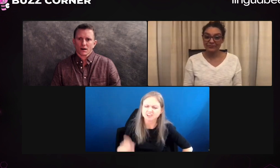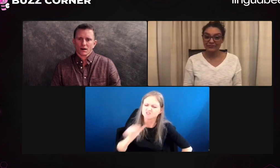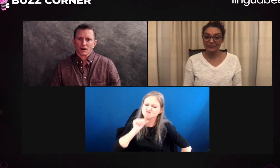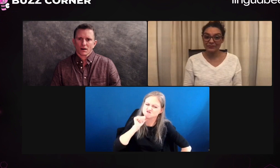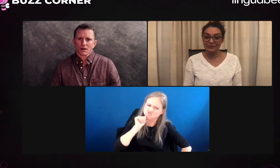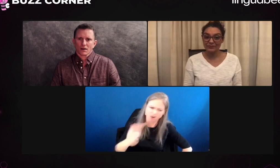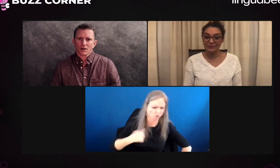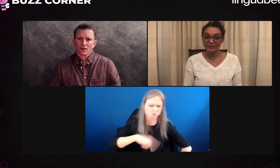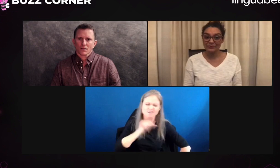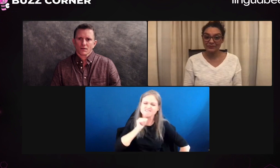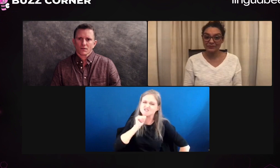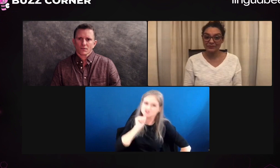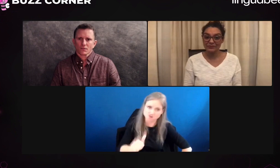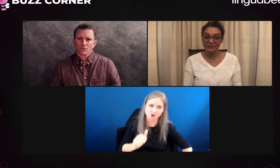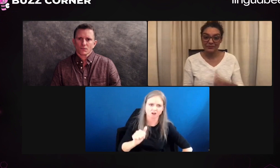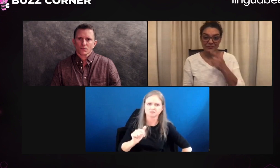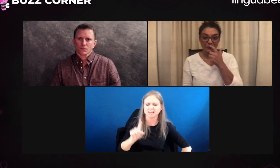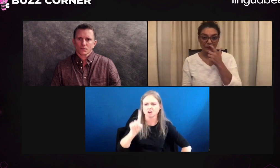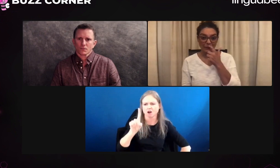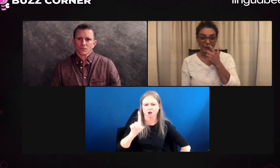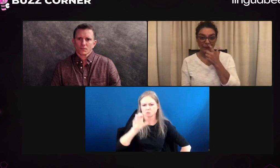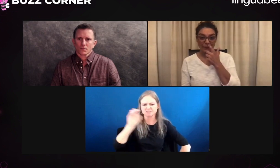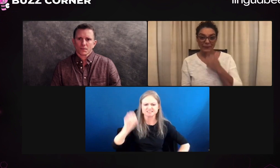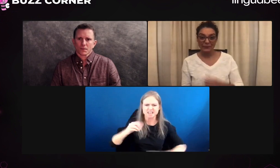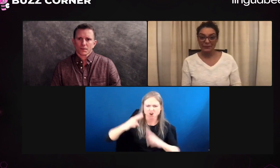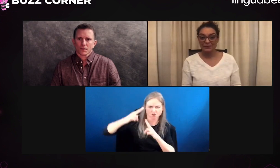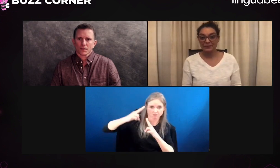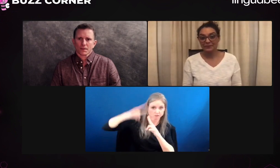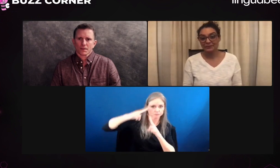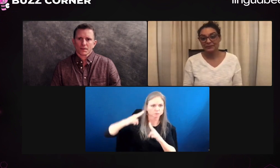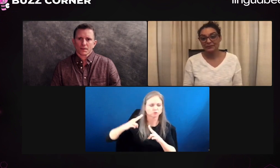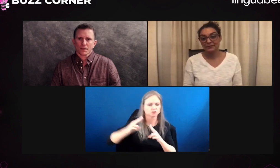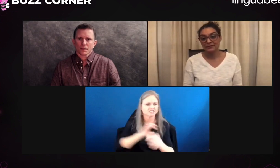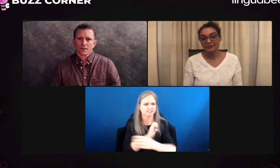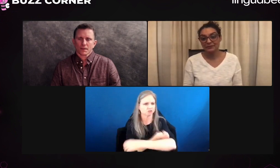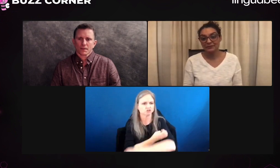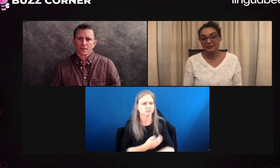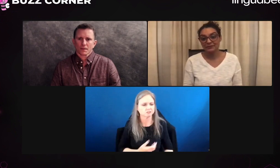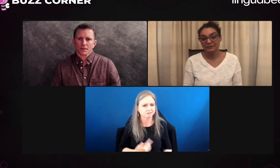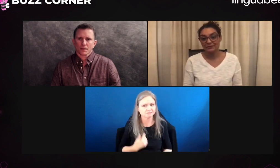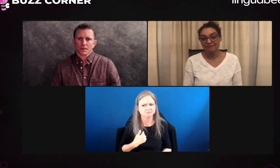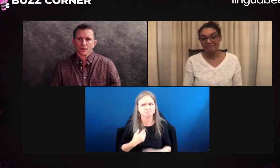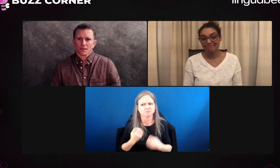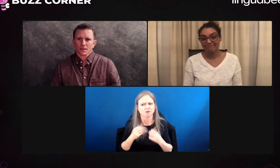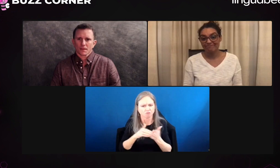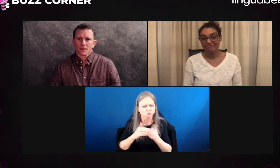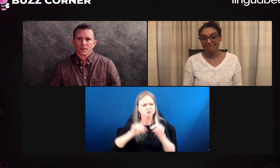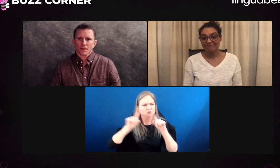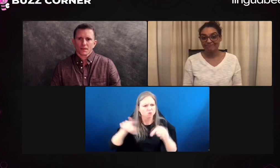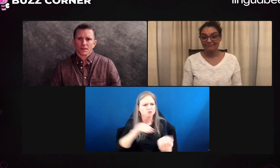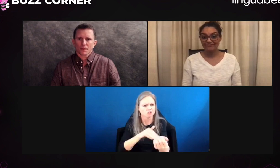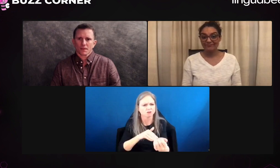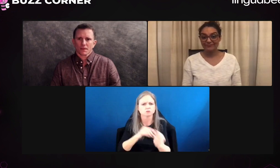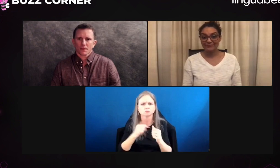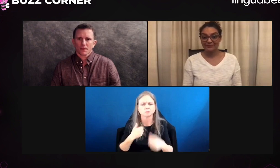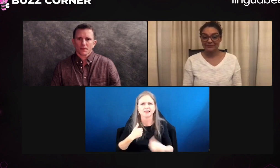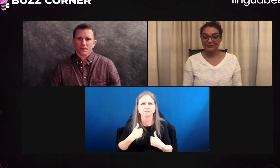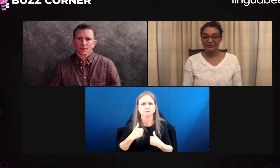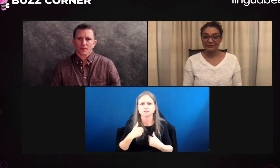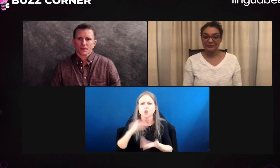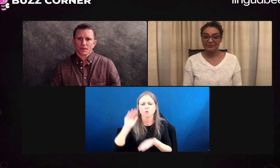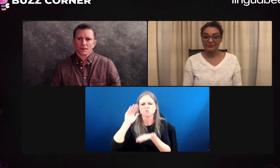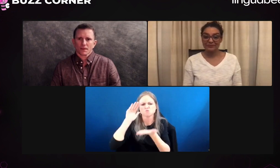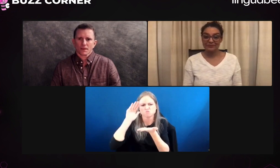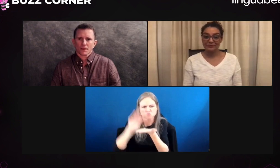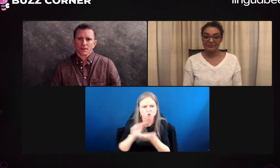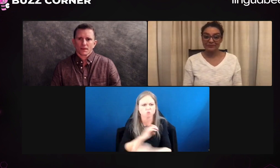they are not at their best, right? We are not at 100%. We don't have all of our